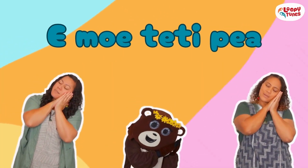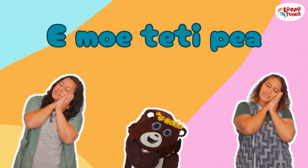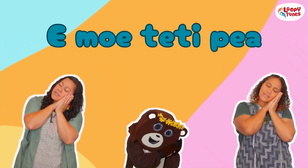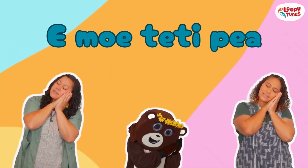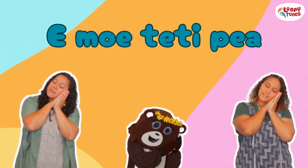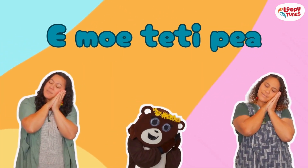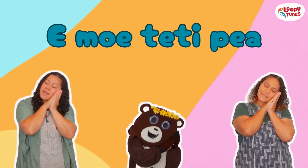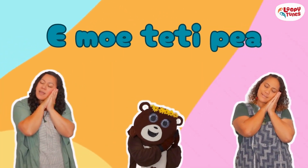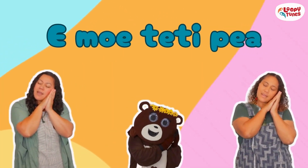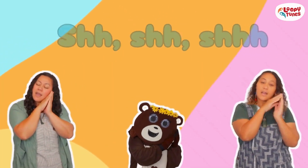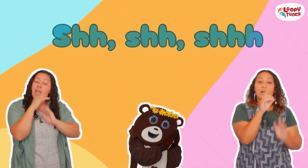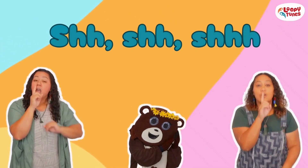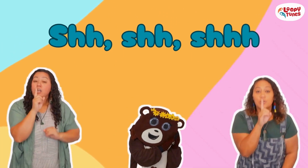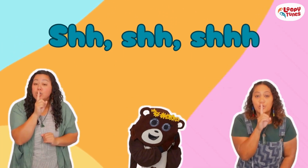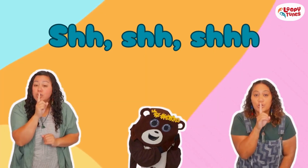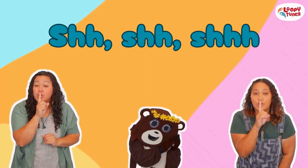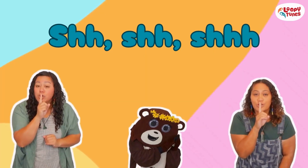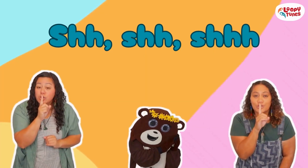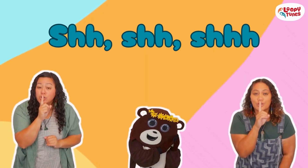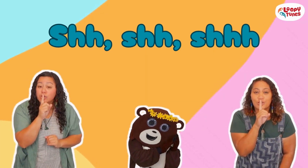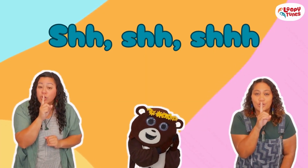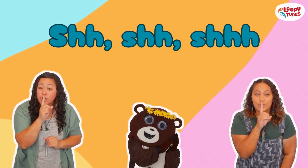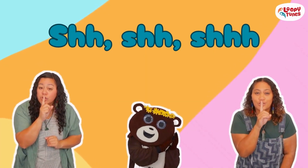E moe teti pea,